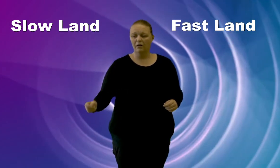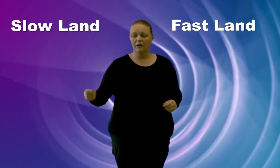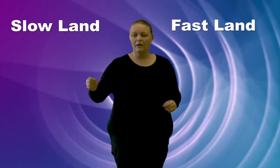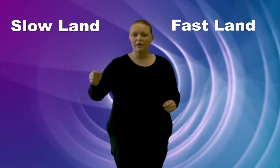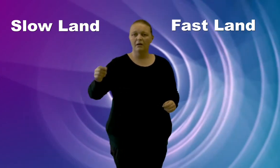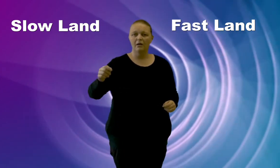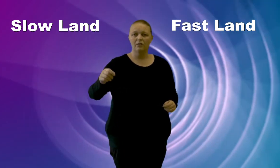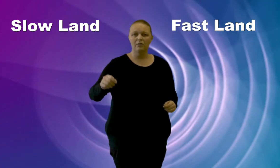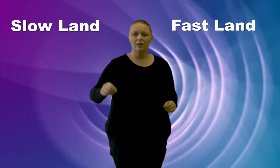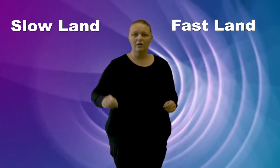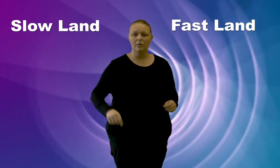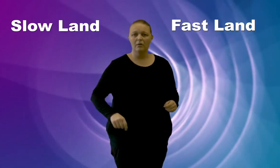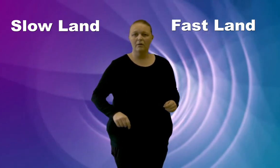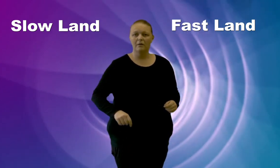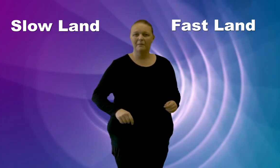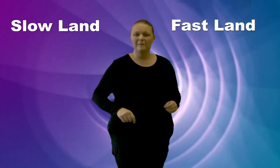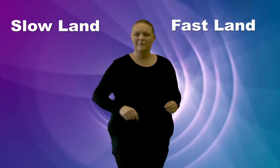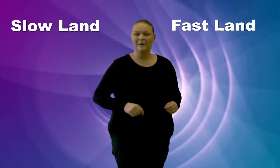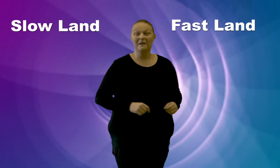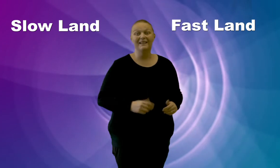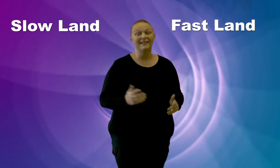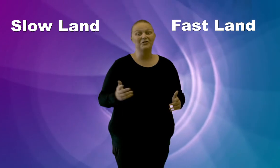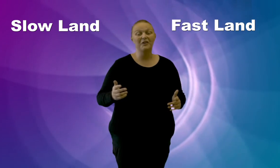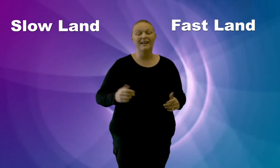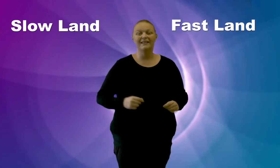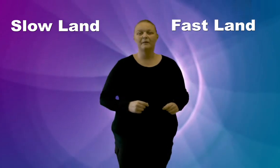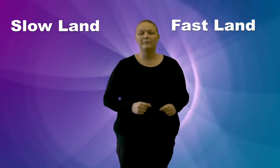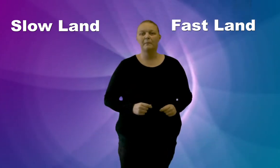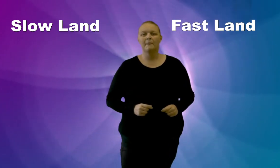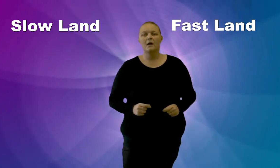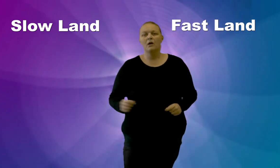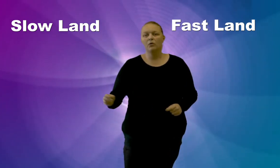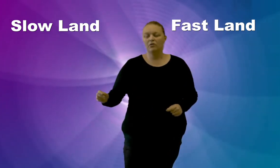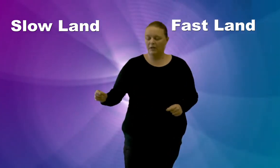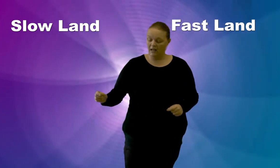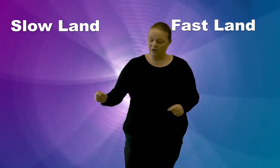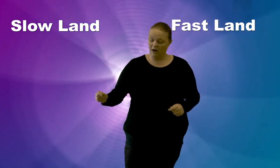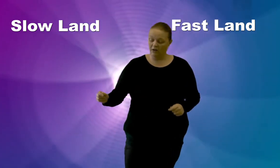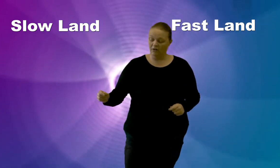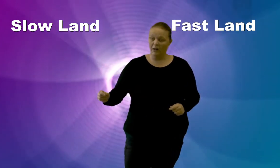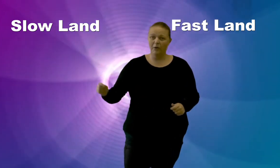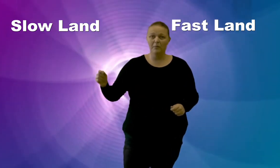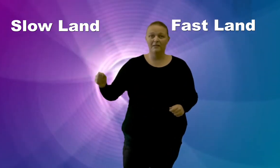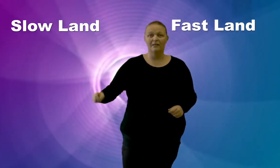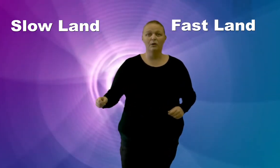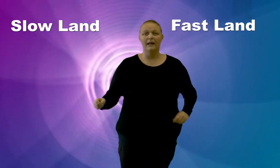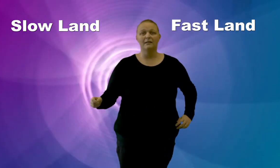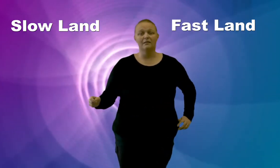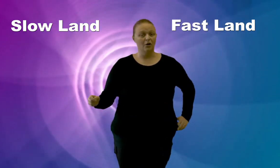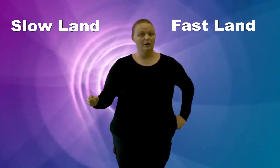very slow. All right, let's try it. Would you take your character and put him in slow land to start?